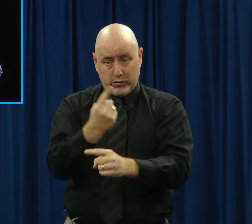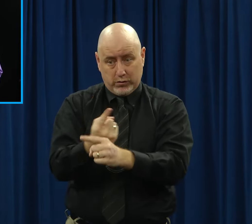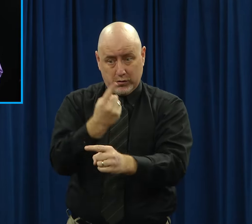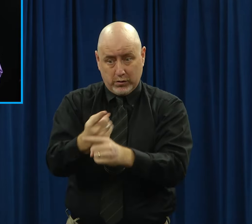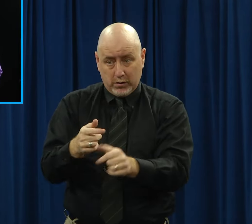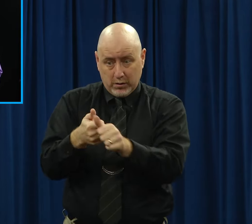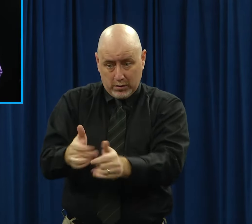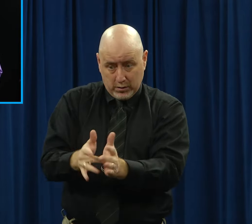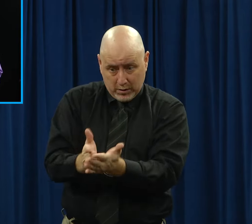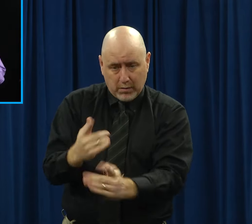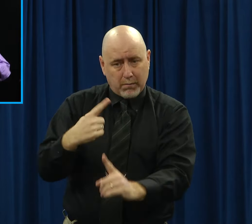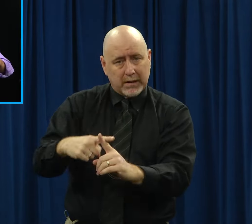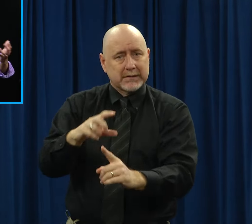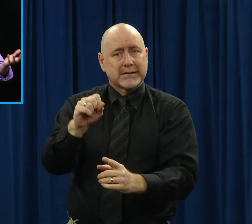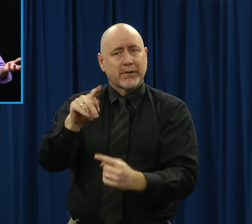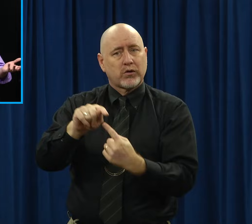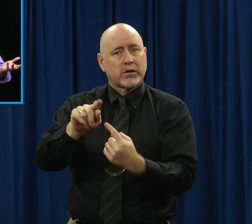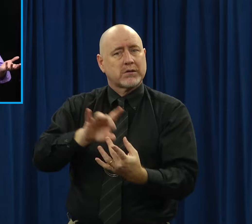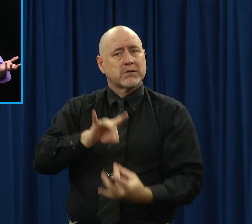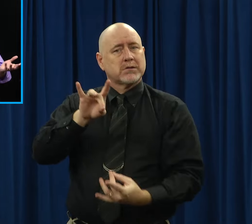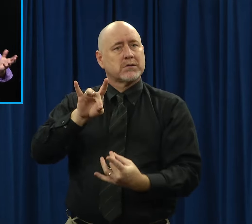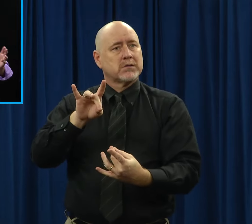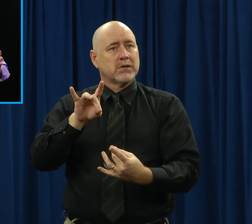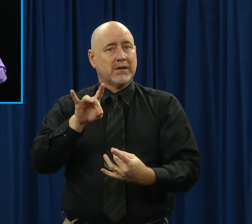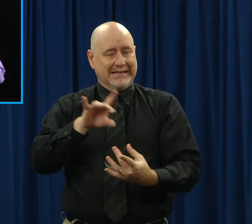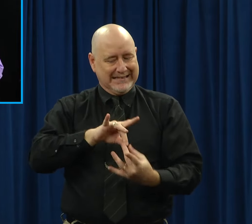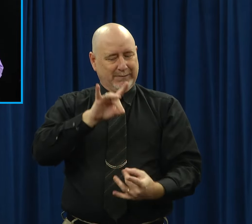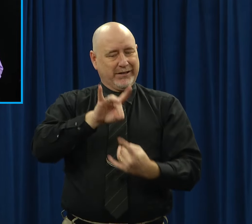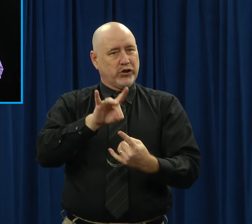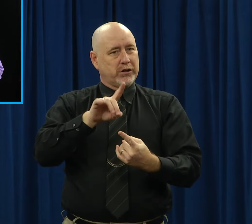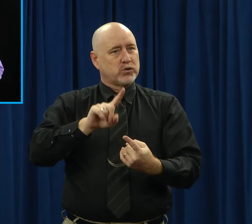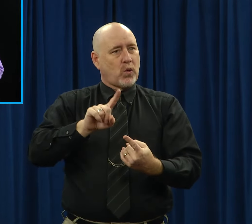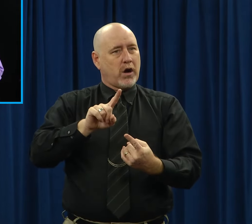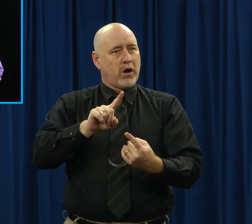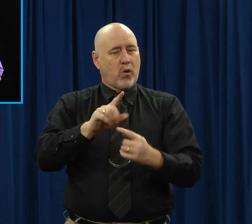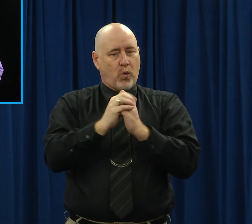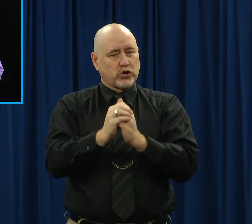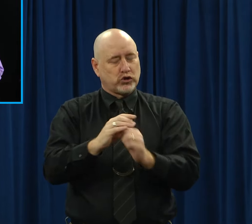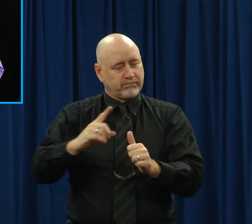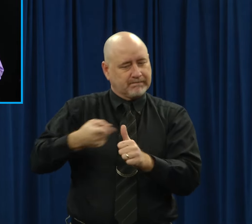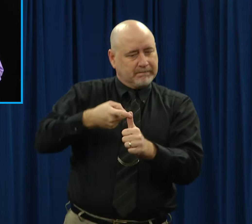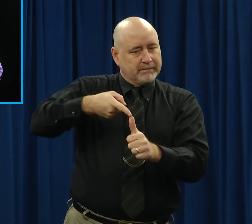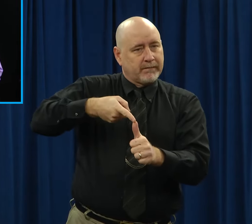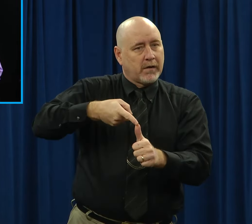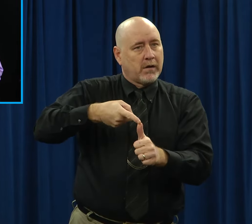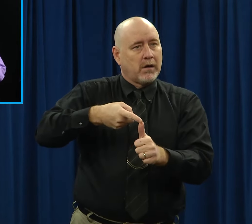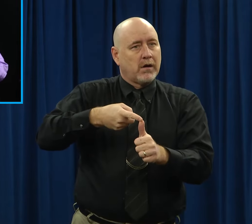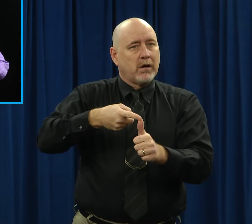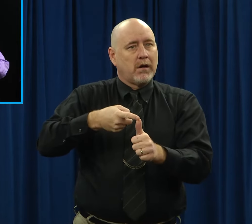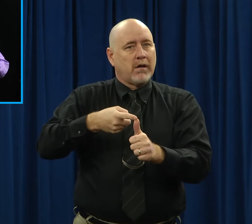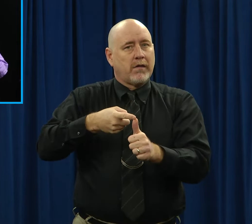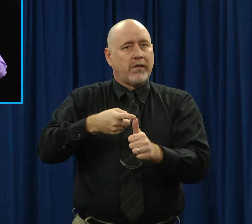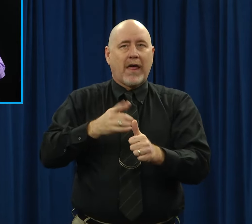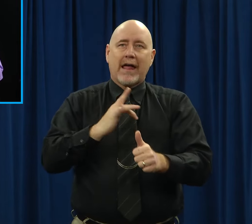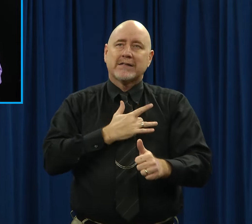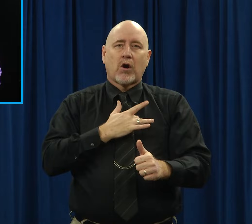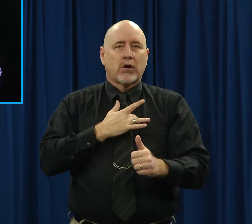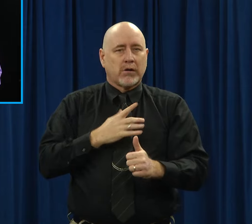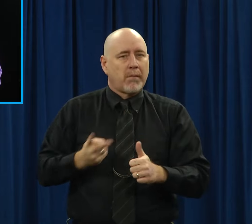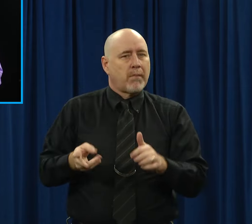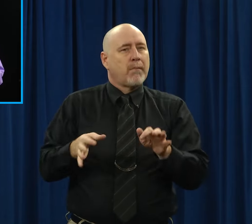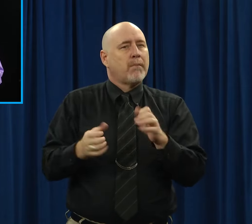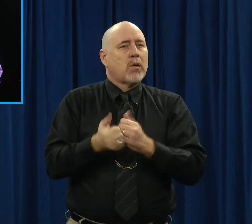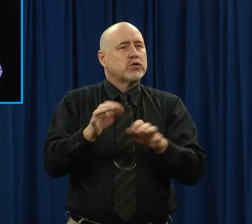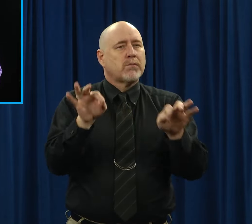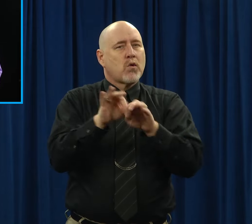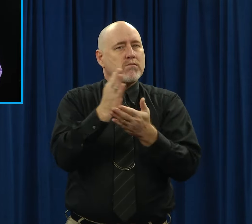spirit and in truth. So we engage the physical body, but our spirit is the seat of worship. The spirit is the heart of